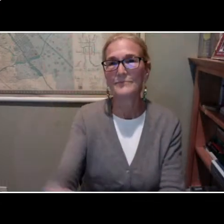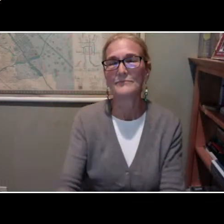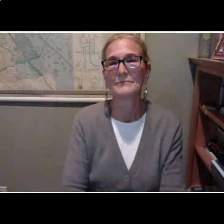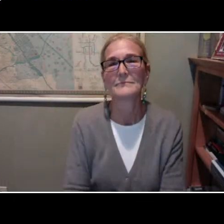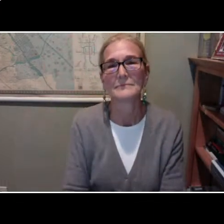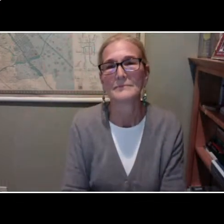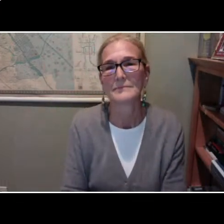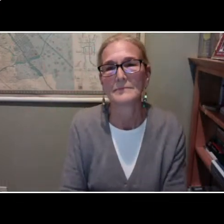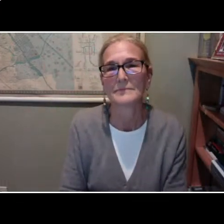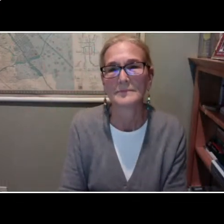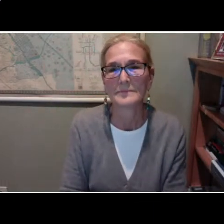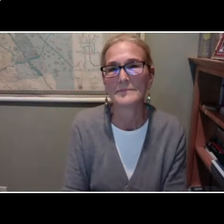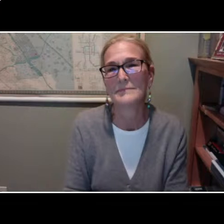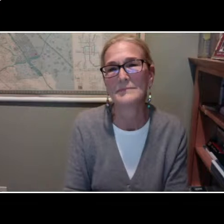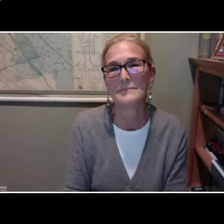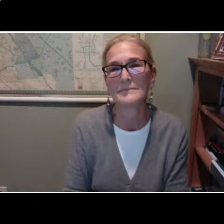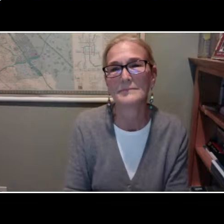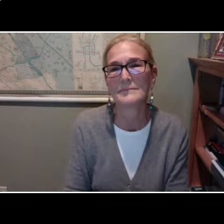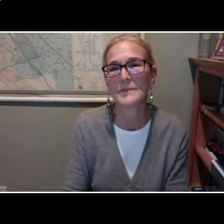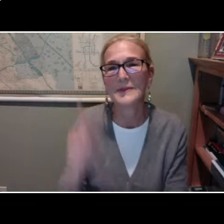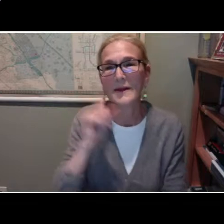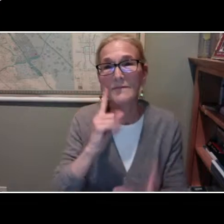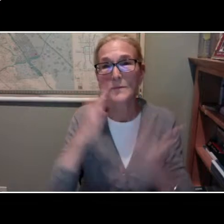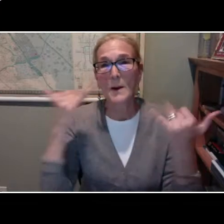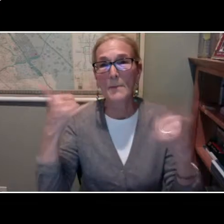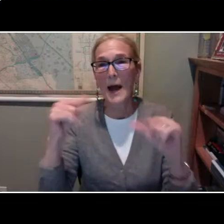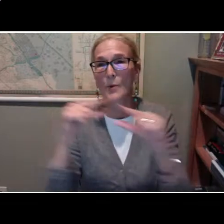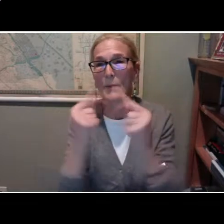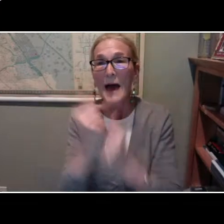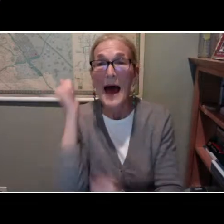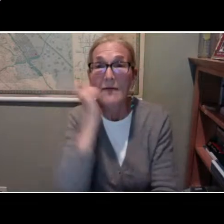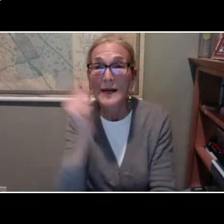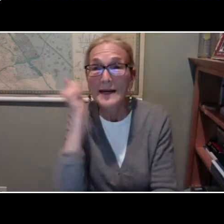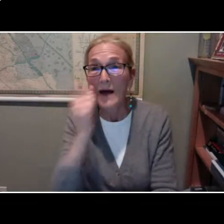Deaf adults being involved in the program.